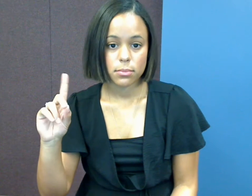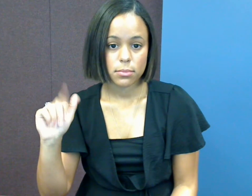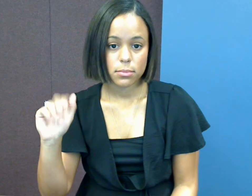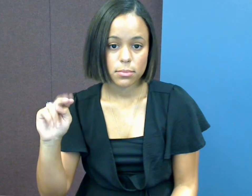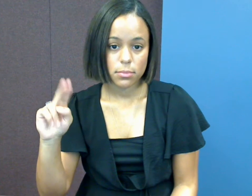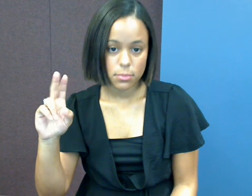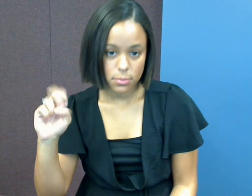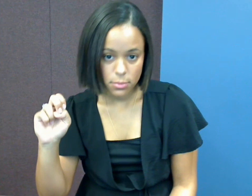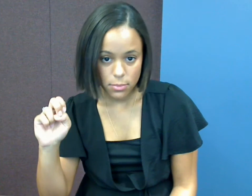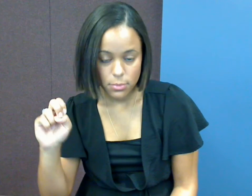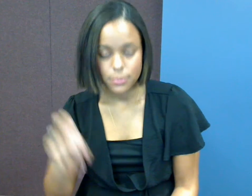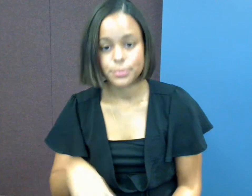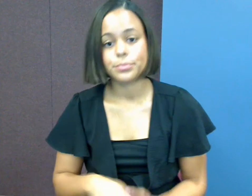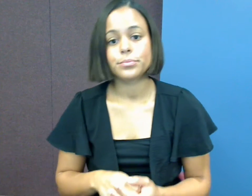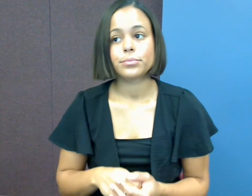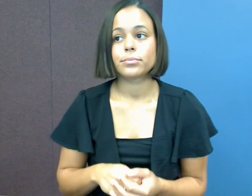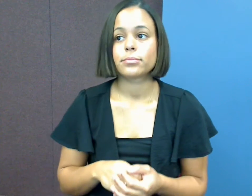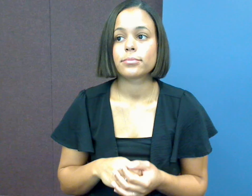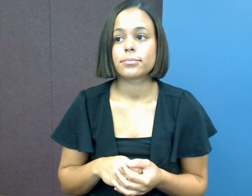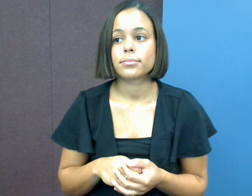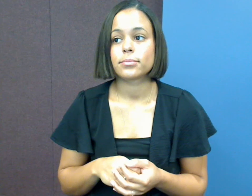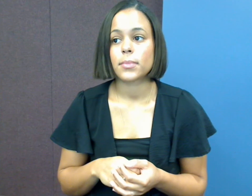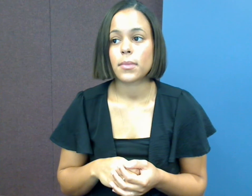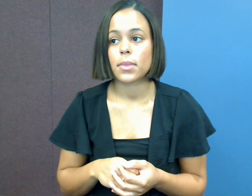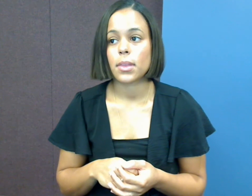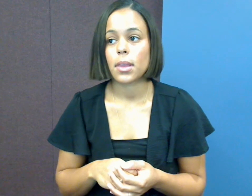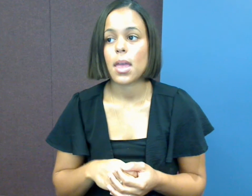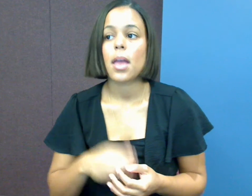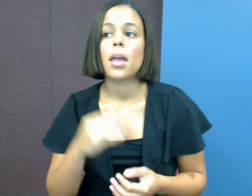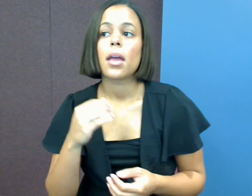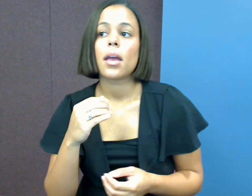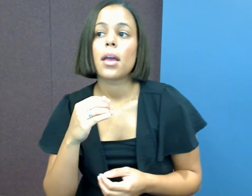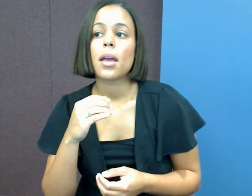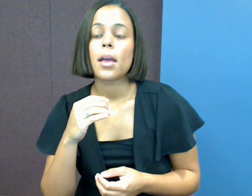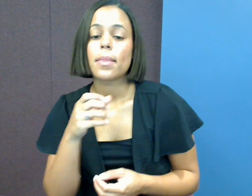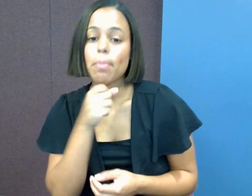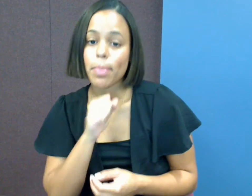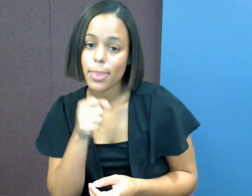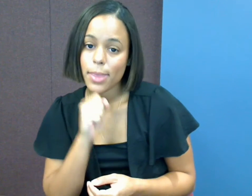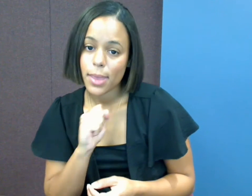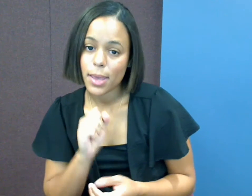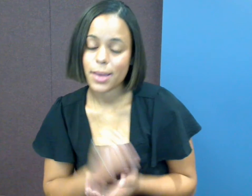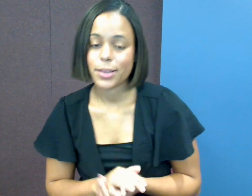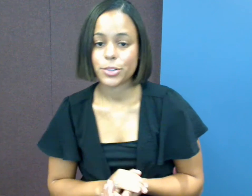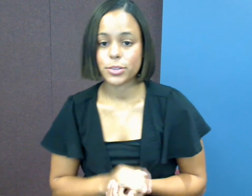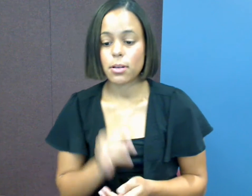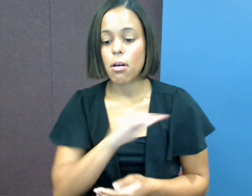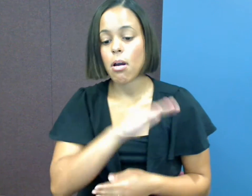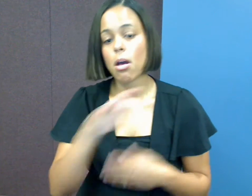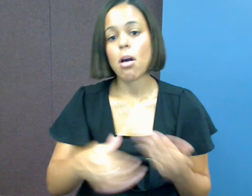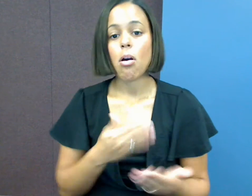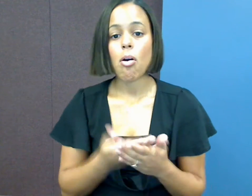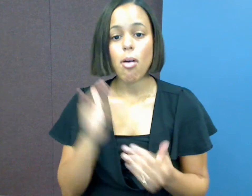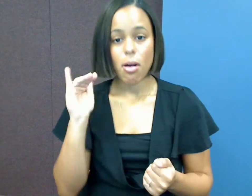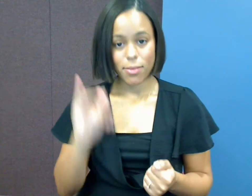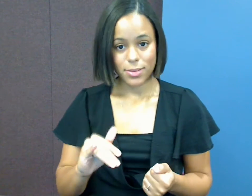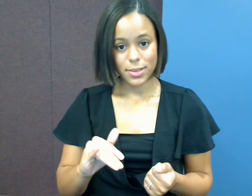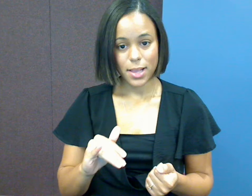That is what is considered directory information for the Alamo colleges. Every college and university defines that on their own.